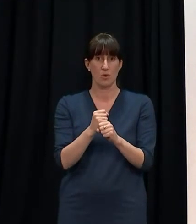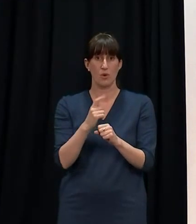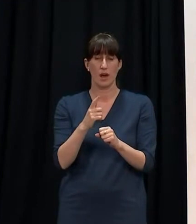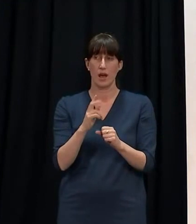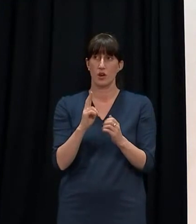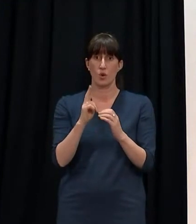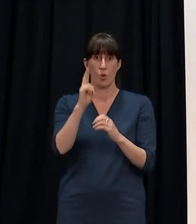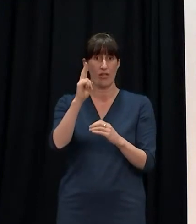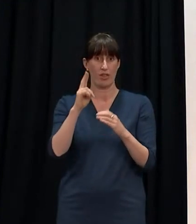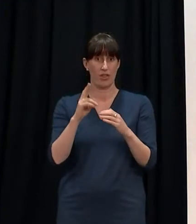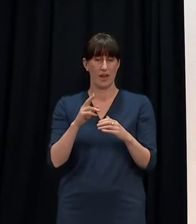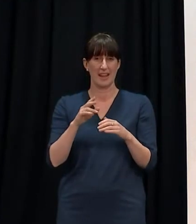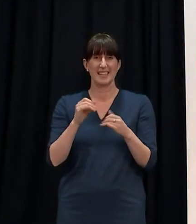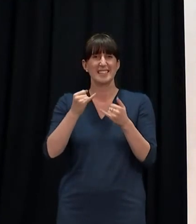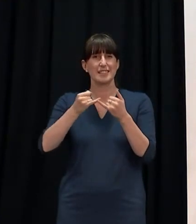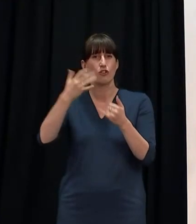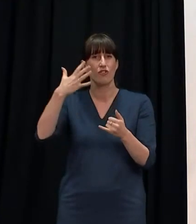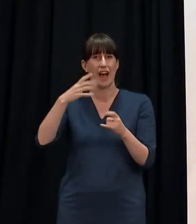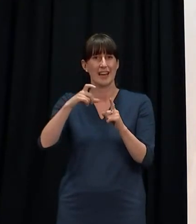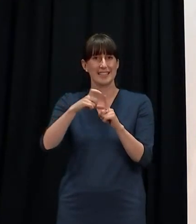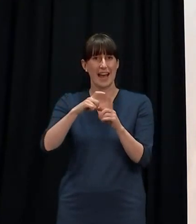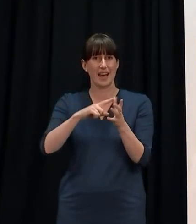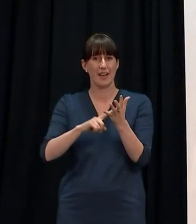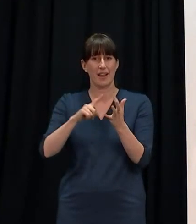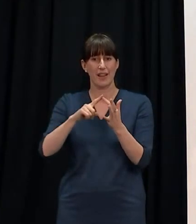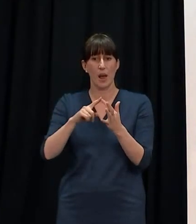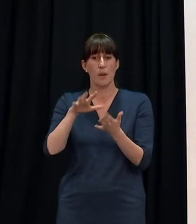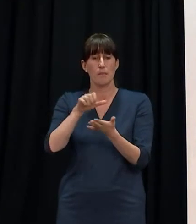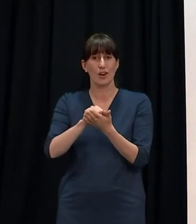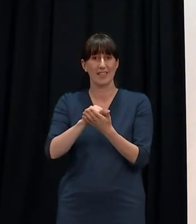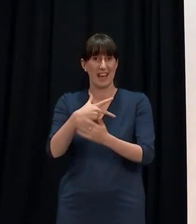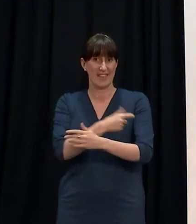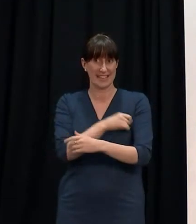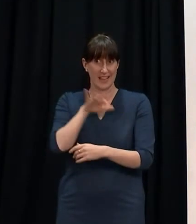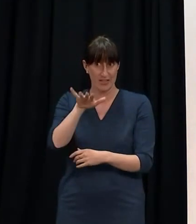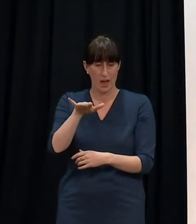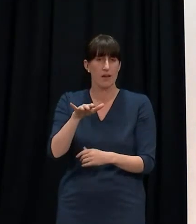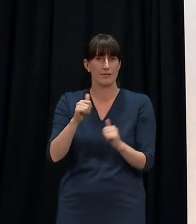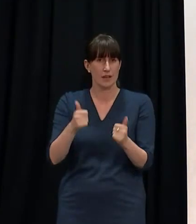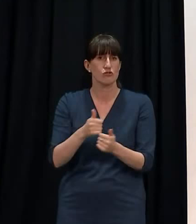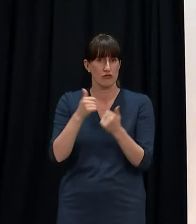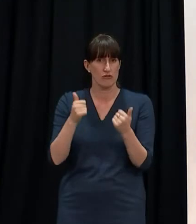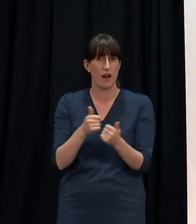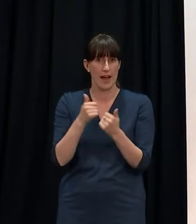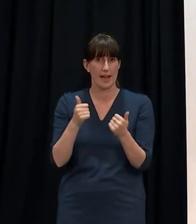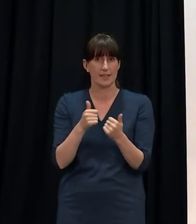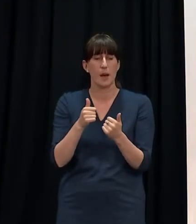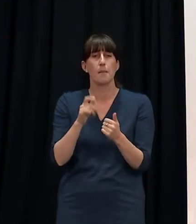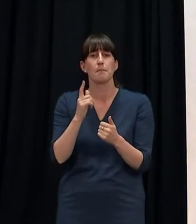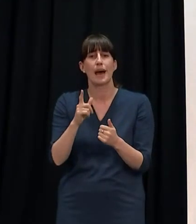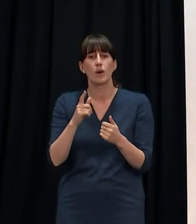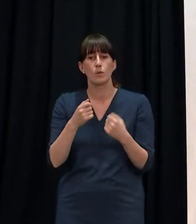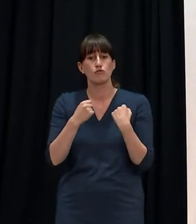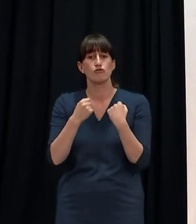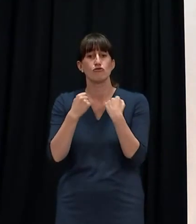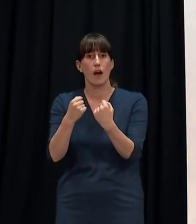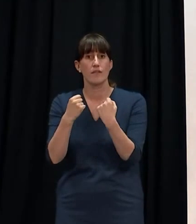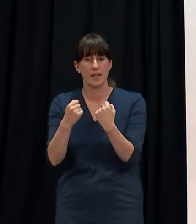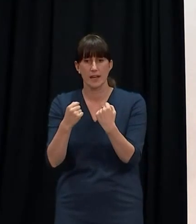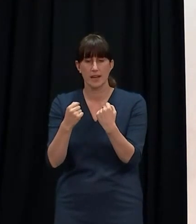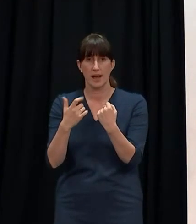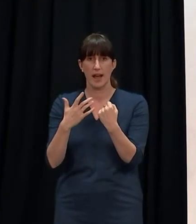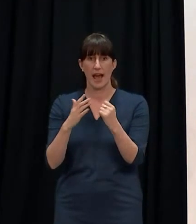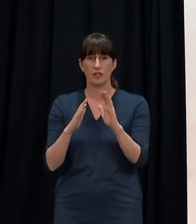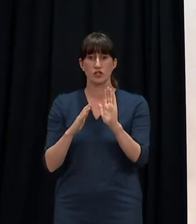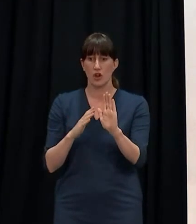or have their vaccination booked, and that's appropriate. Again, evidence of that appointment is important. But you should not